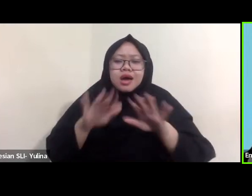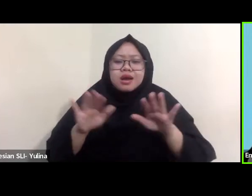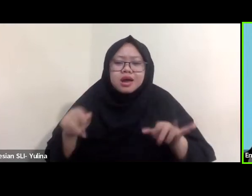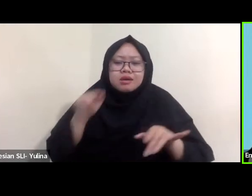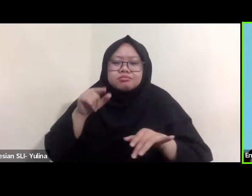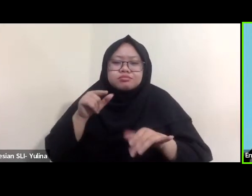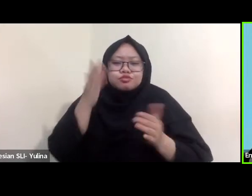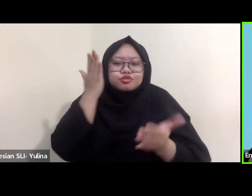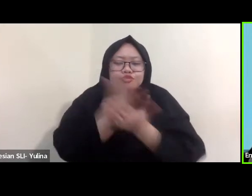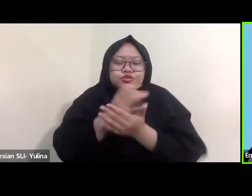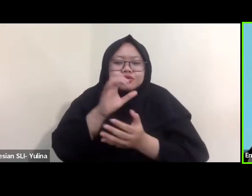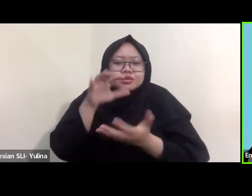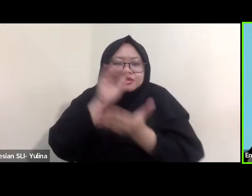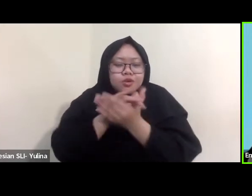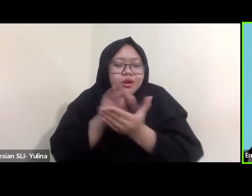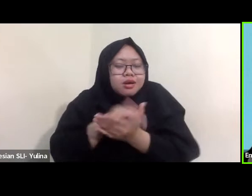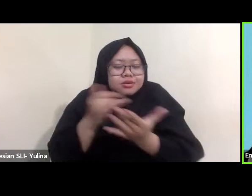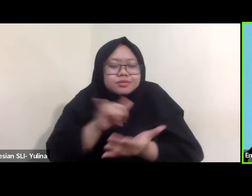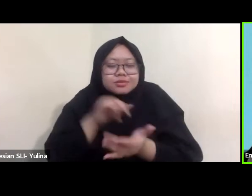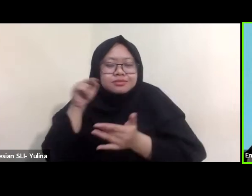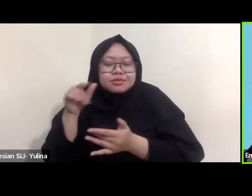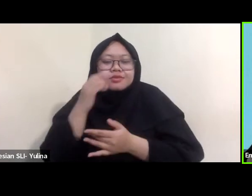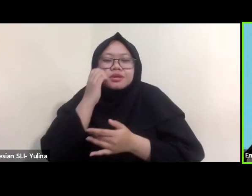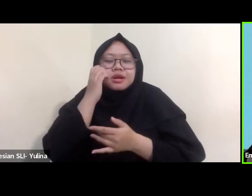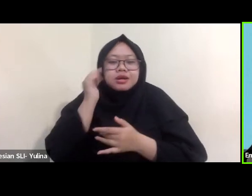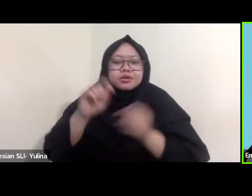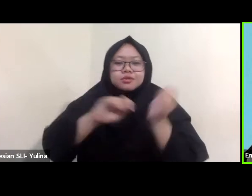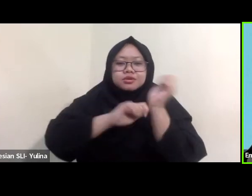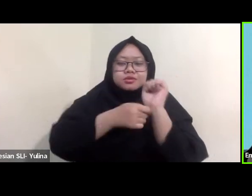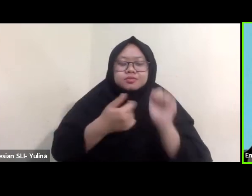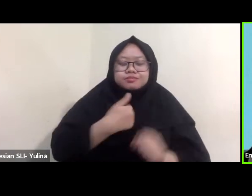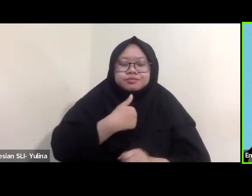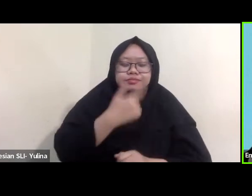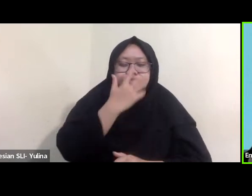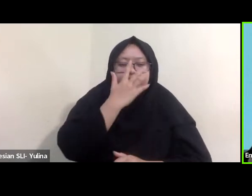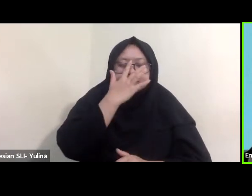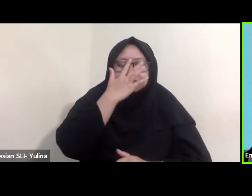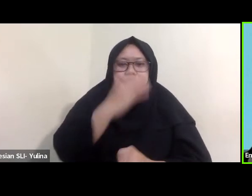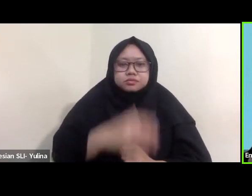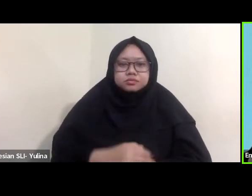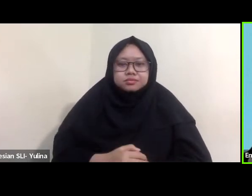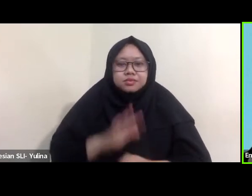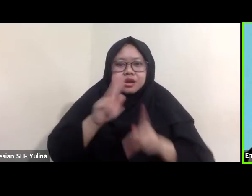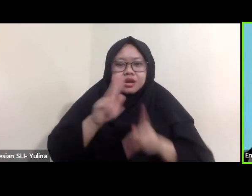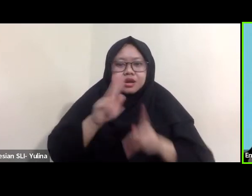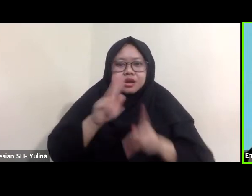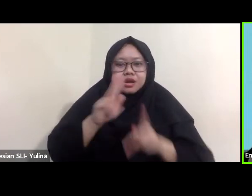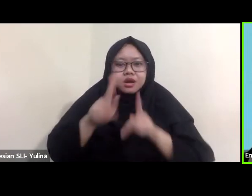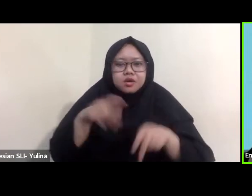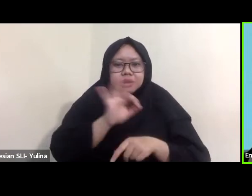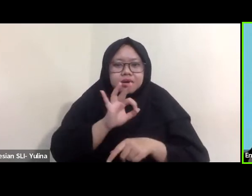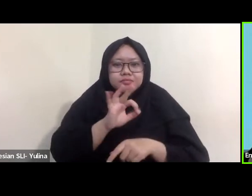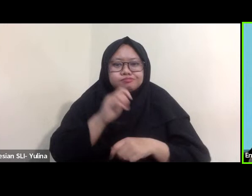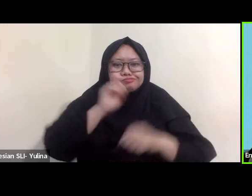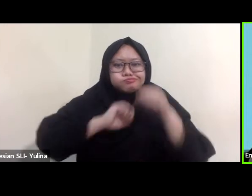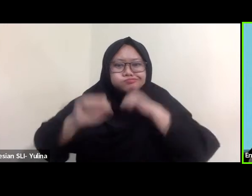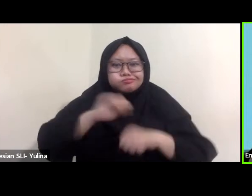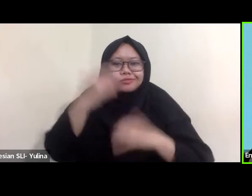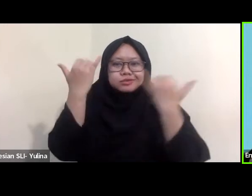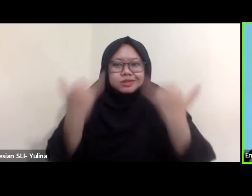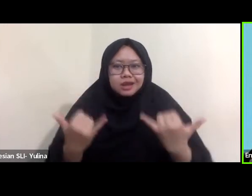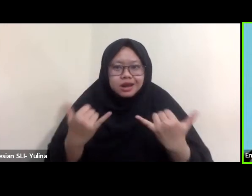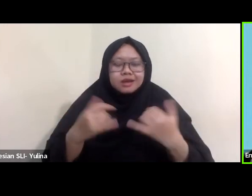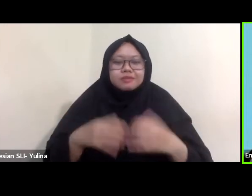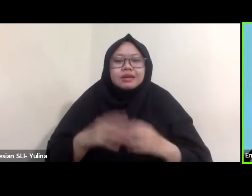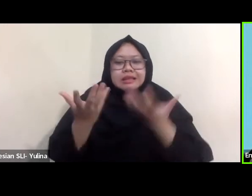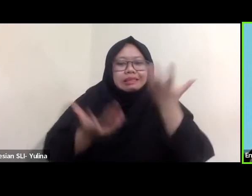So yeah, that would be my response really. If we don't do something now, inequality will increase, and this will have